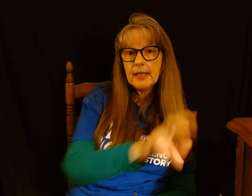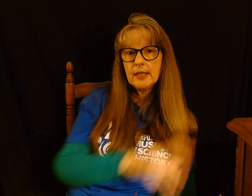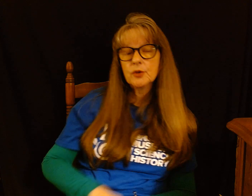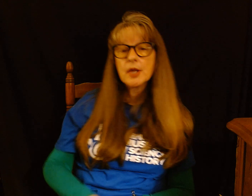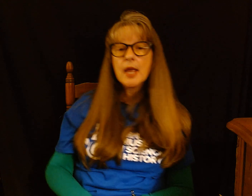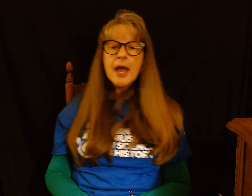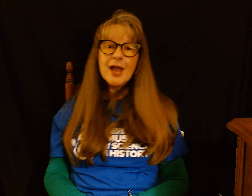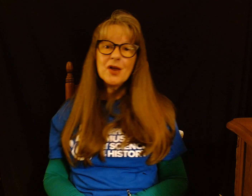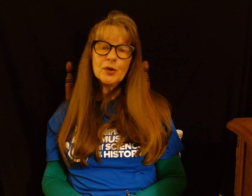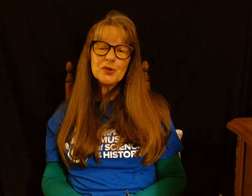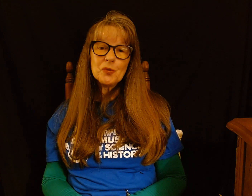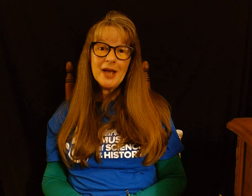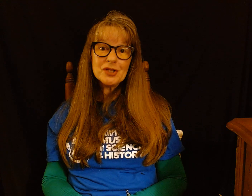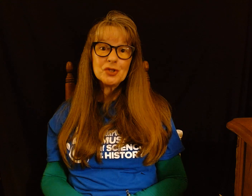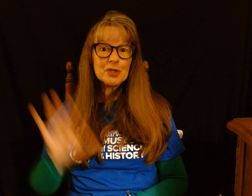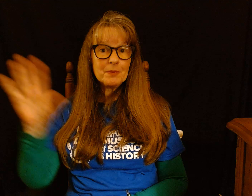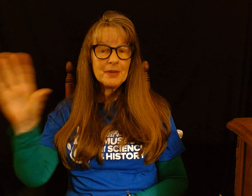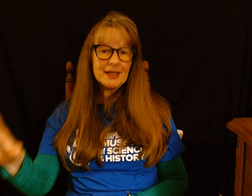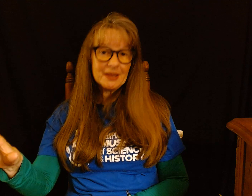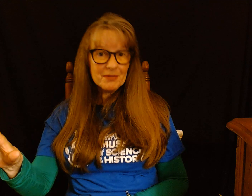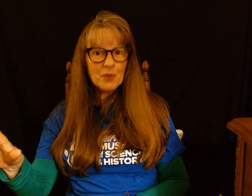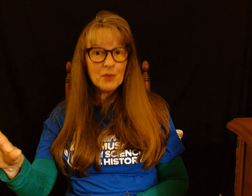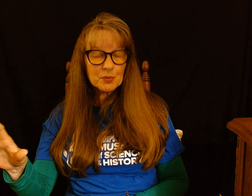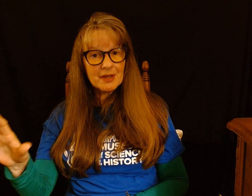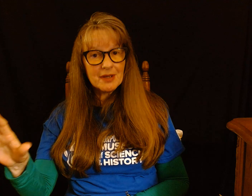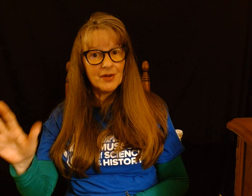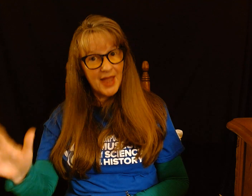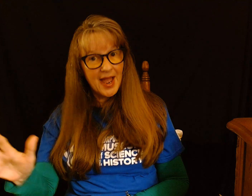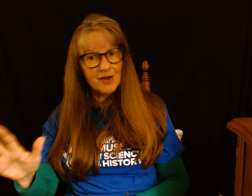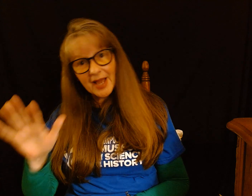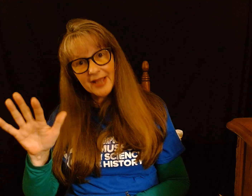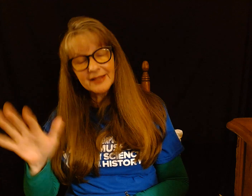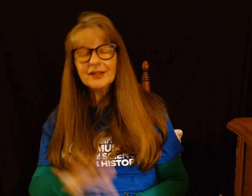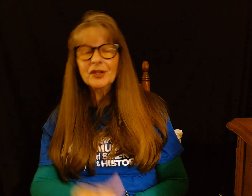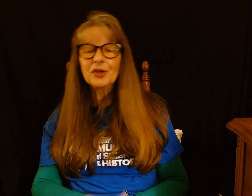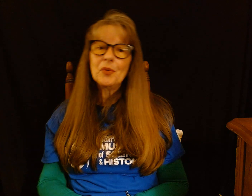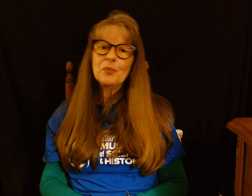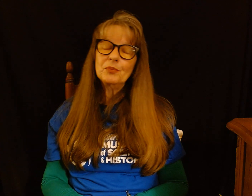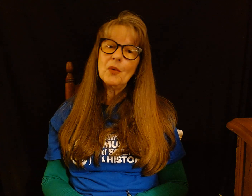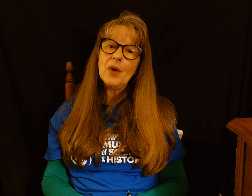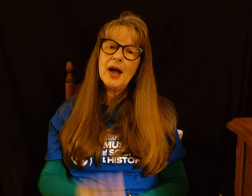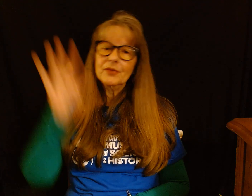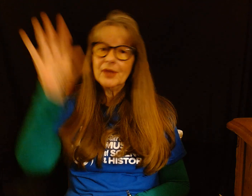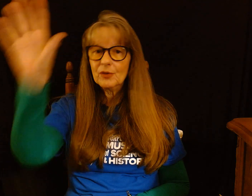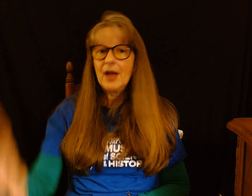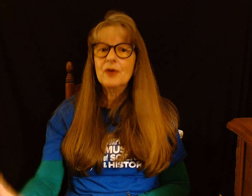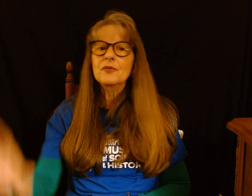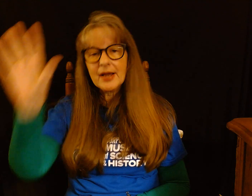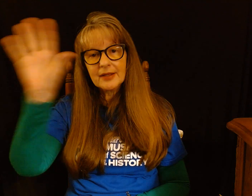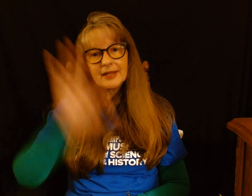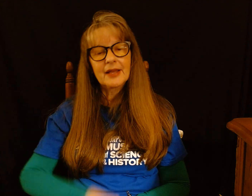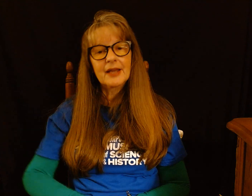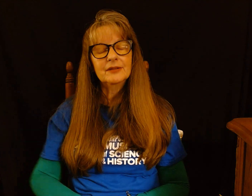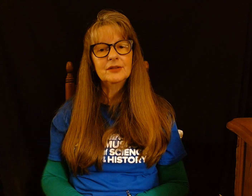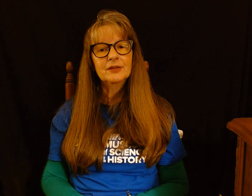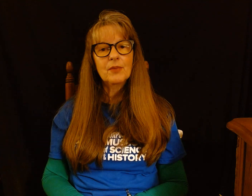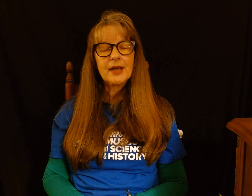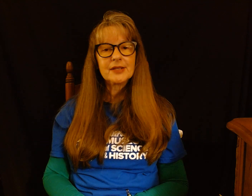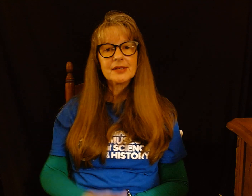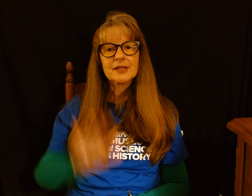pioneers. And of course, the West used to be like the Midwest we call now, like, Ohio, that Ohio Valley and that Nebraska's, and then, of